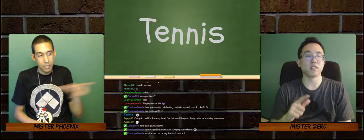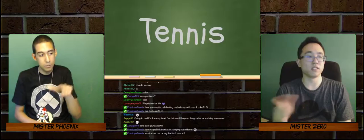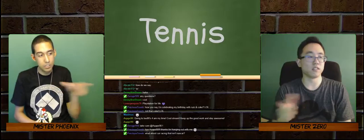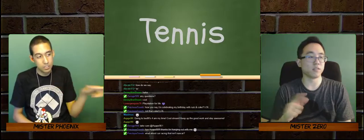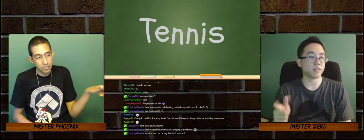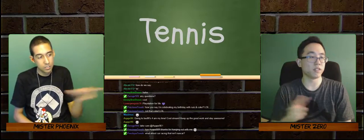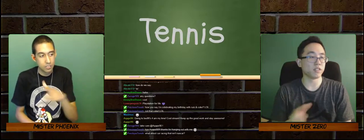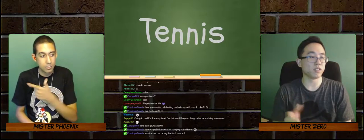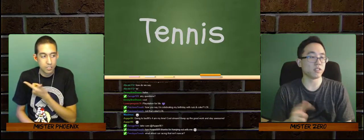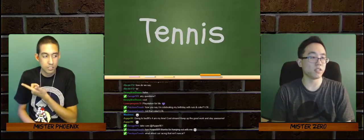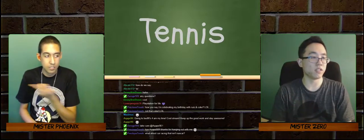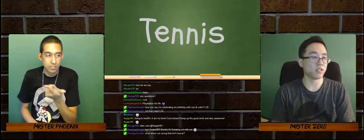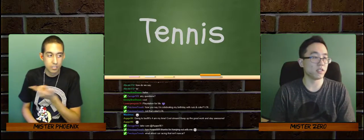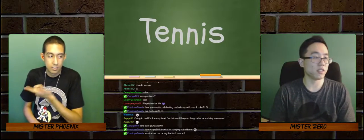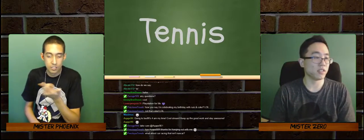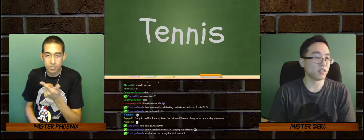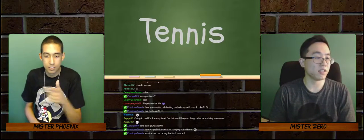Table tennis.